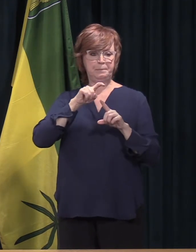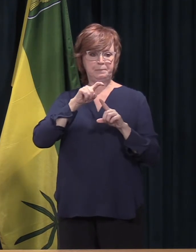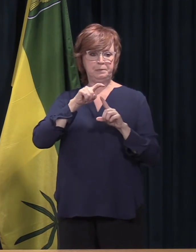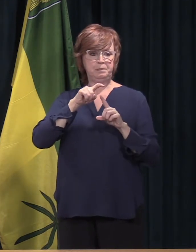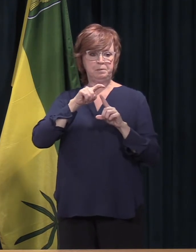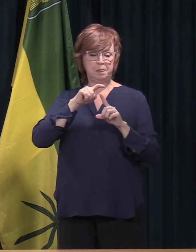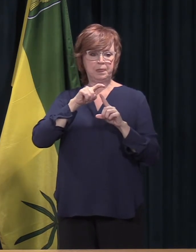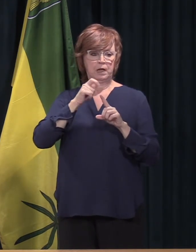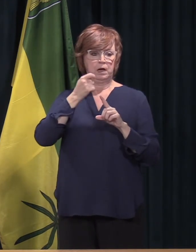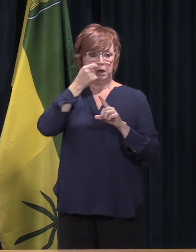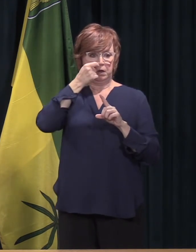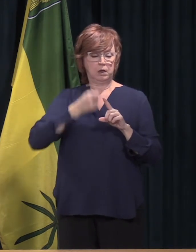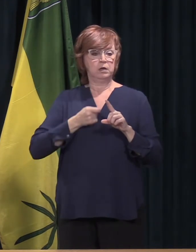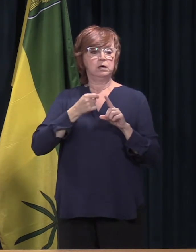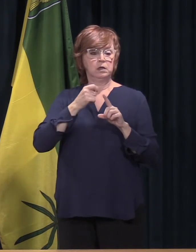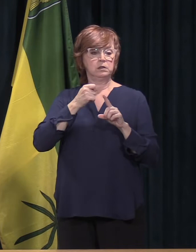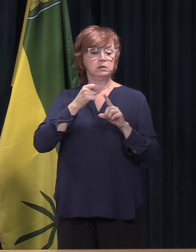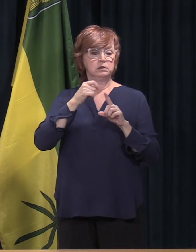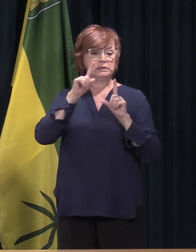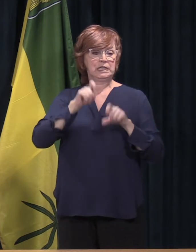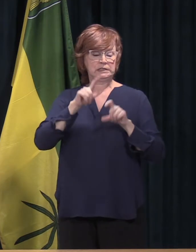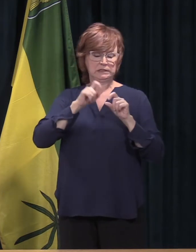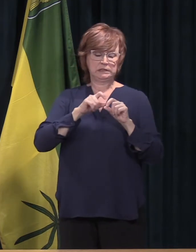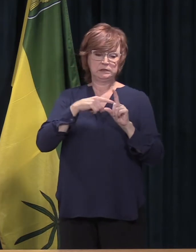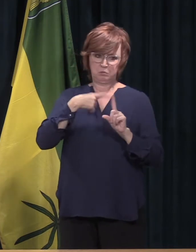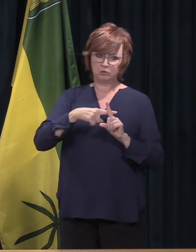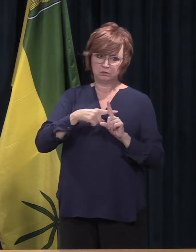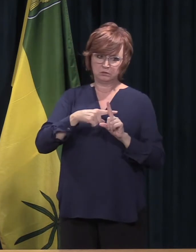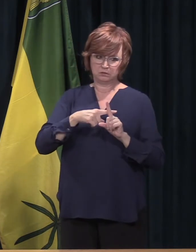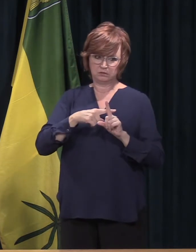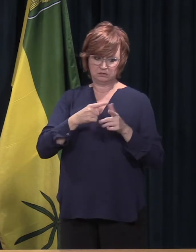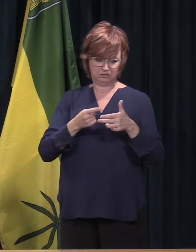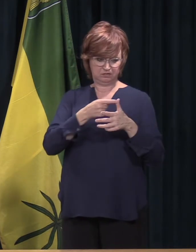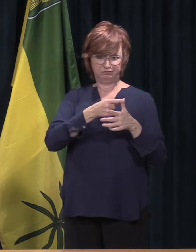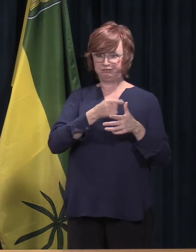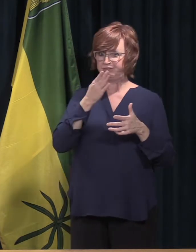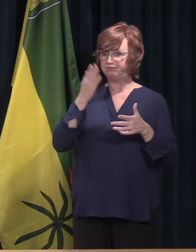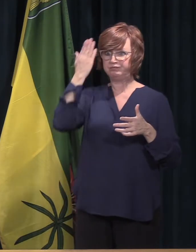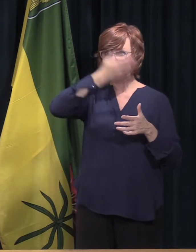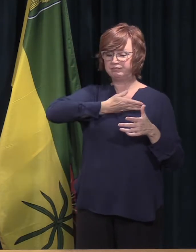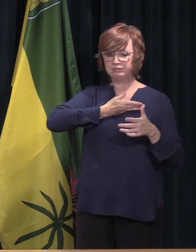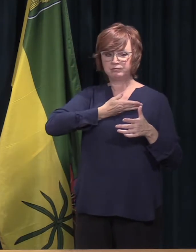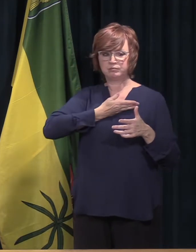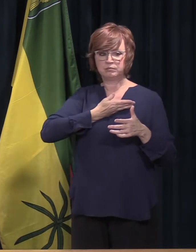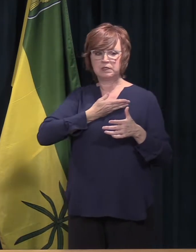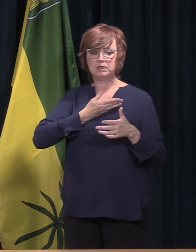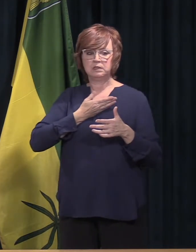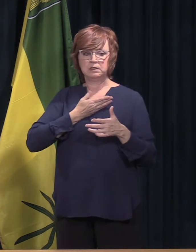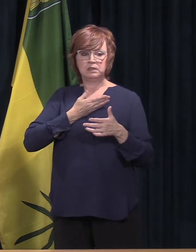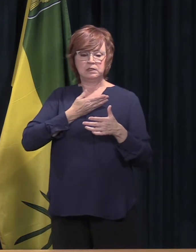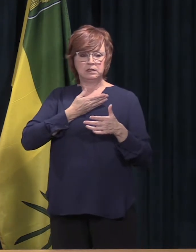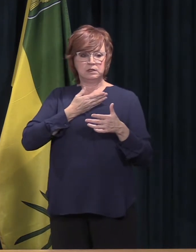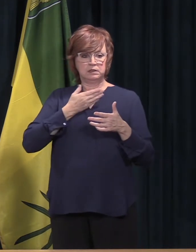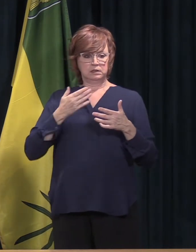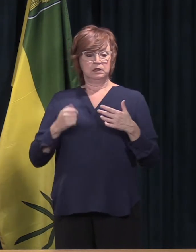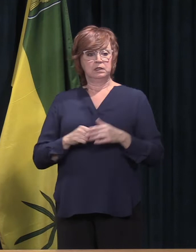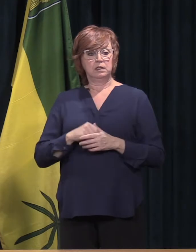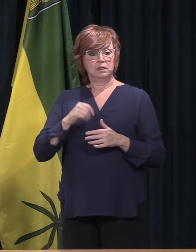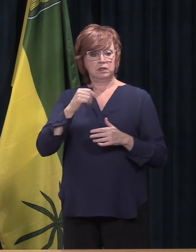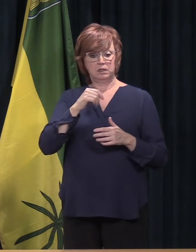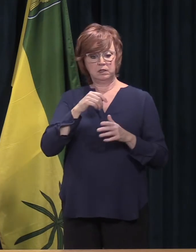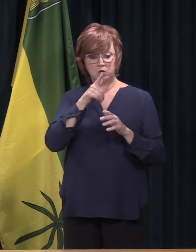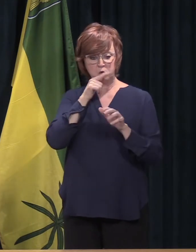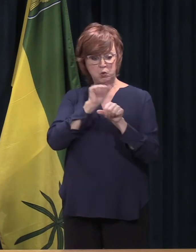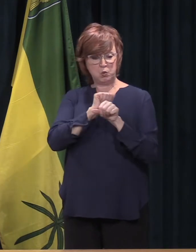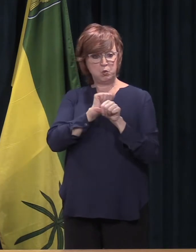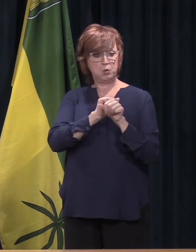symptoms, the recommendation is to wait a day or 2 to get tested. But for healthcare workers, we are trying to make sure